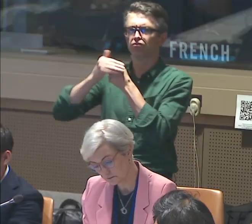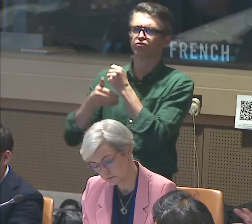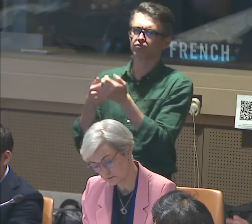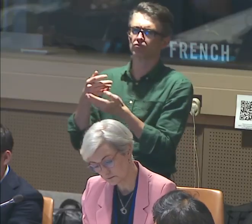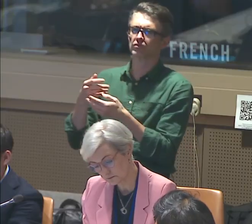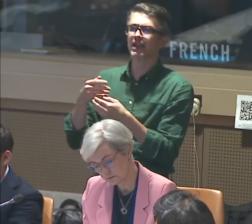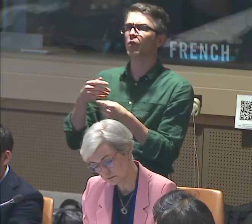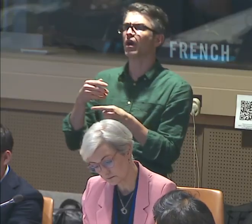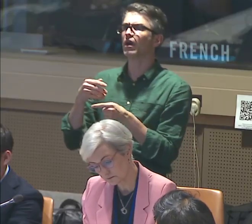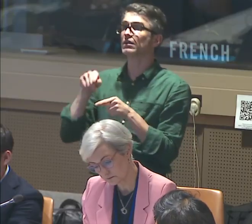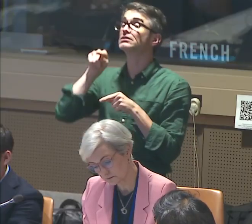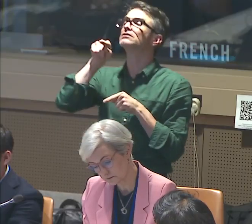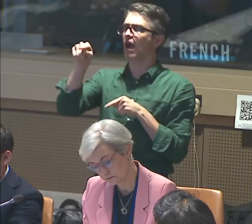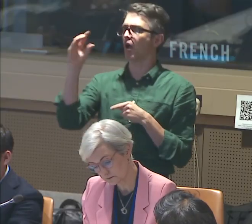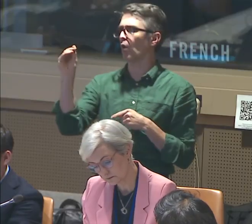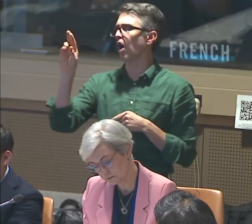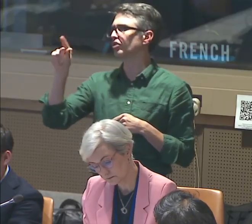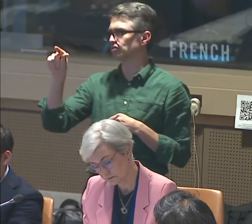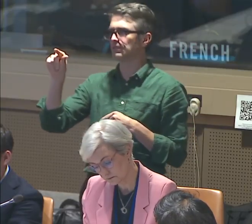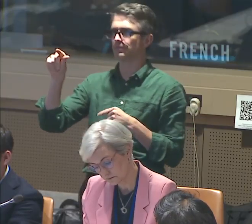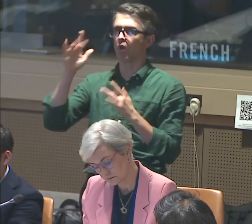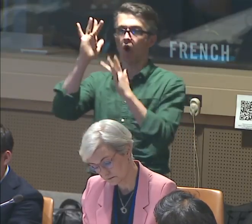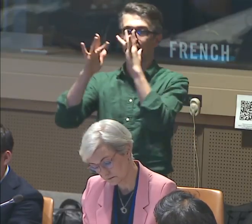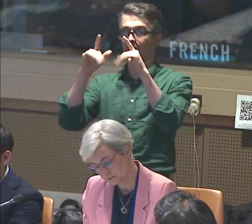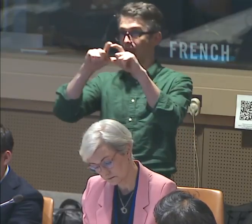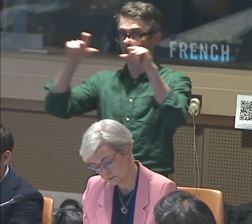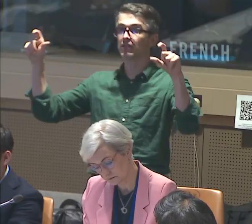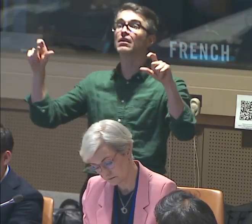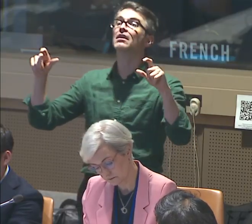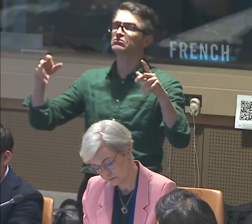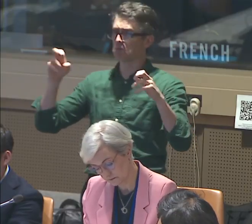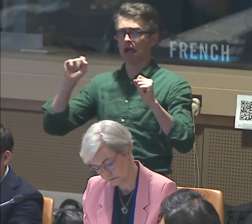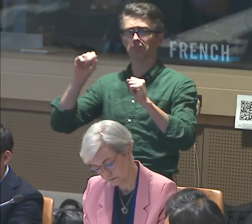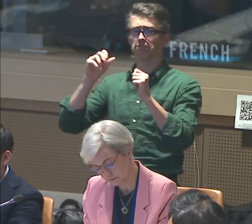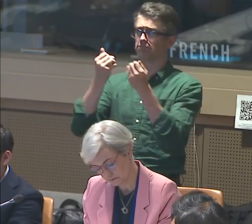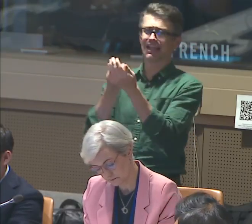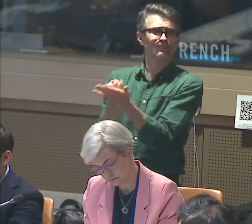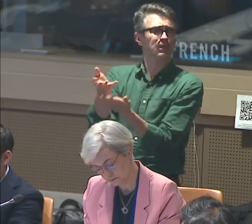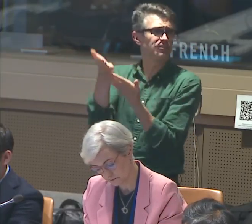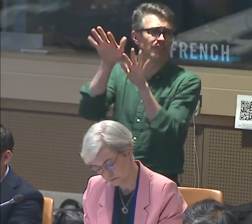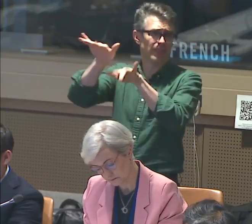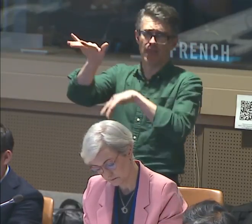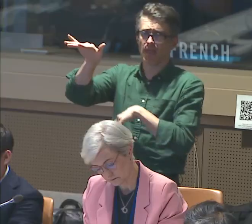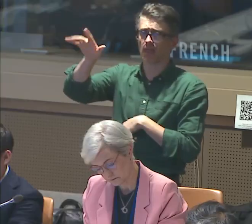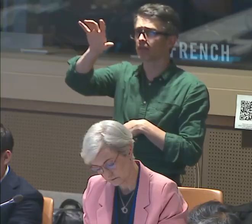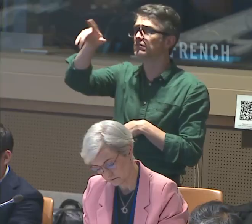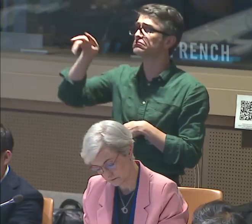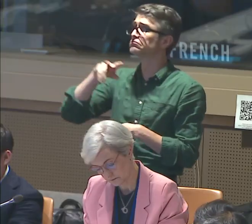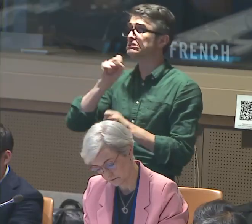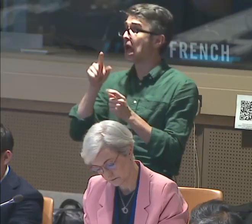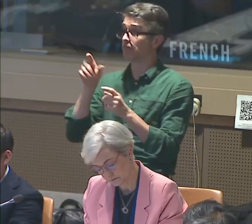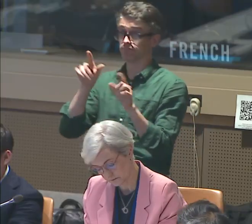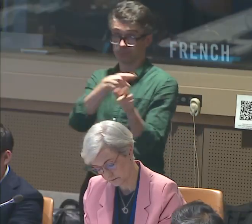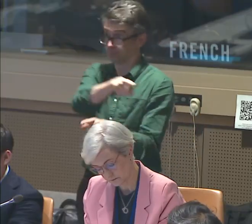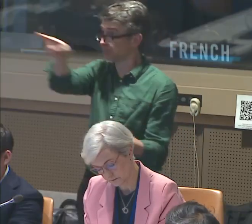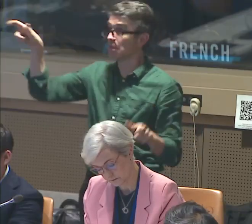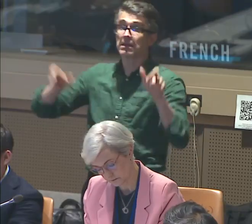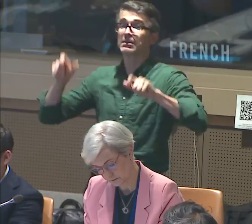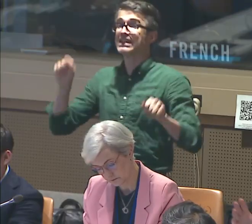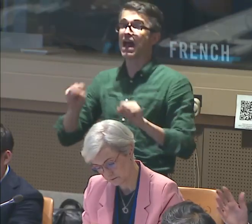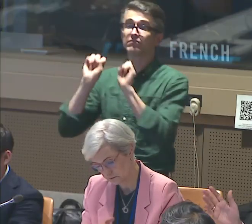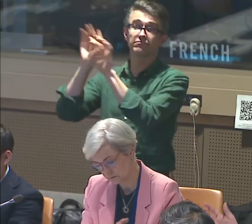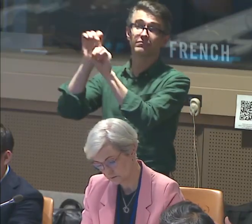disability SP community page, and feedback will be possible until the 10th September 2026. So you will